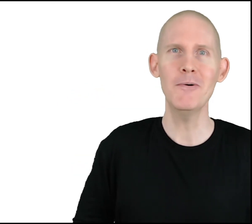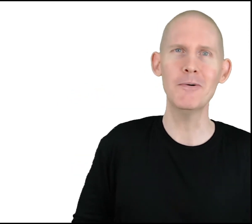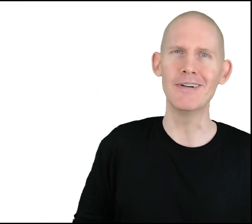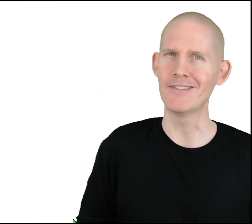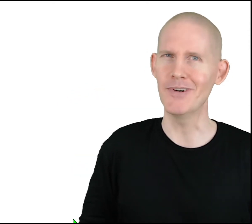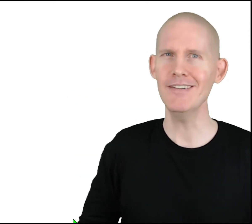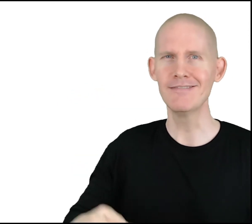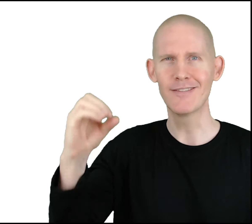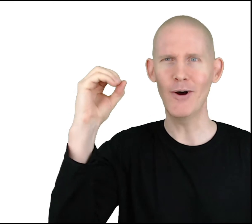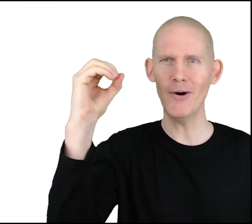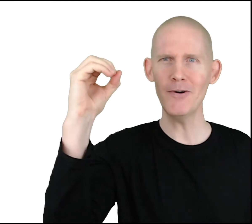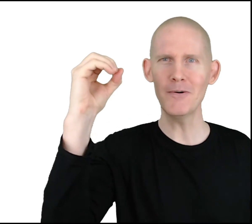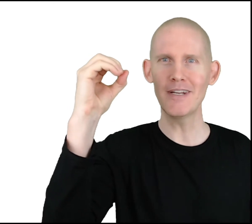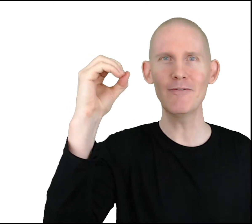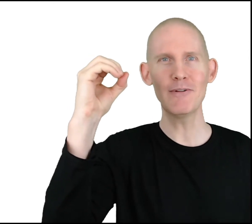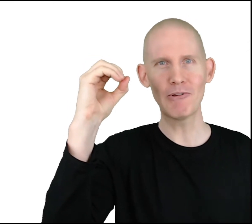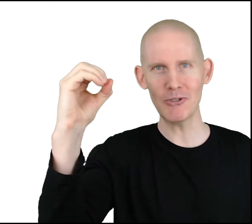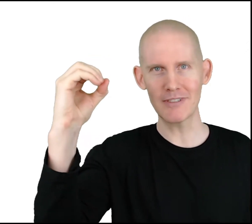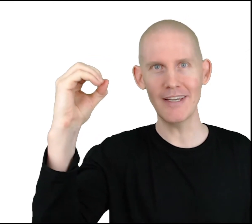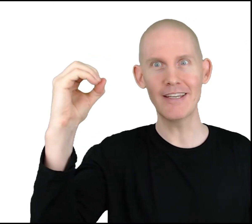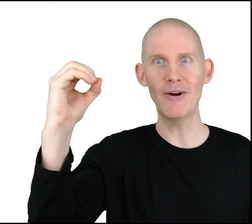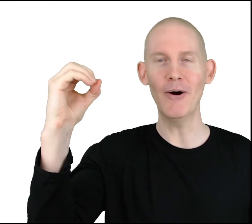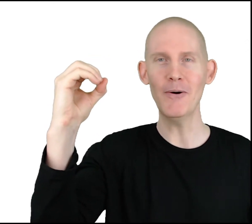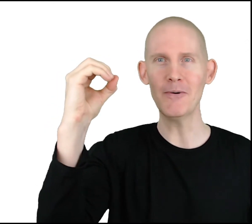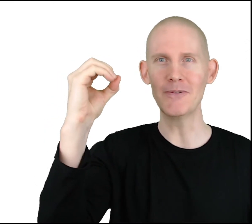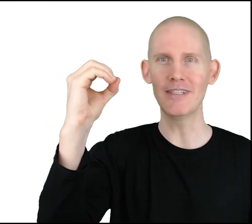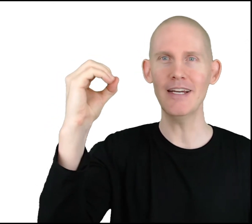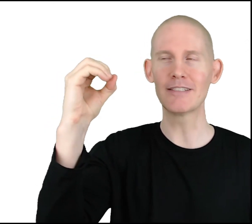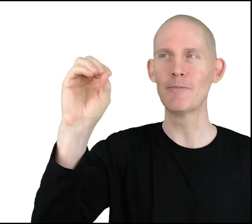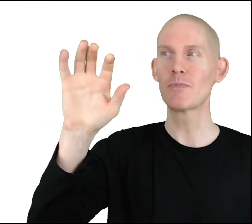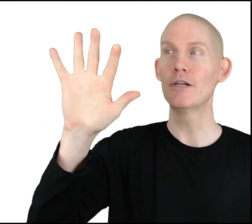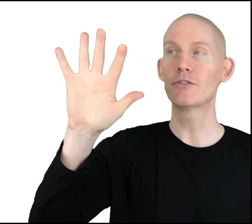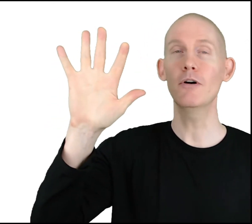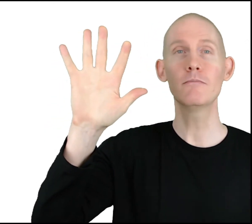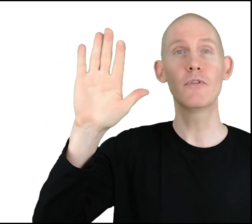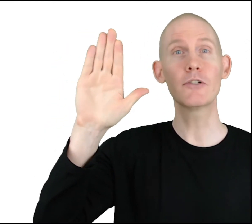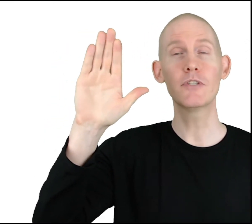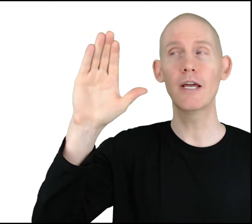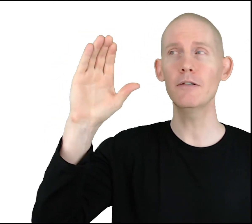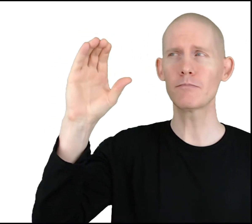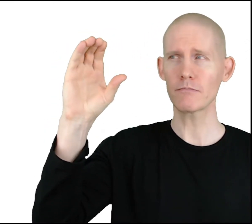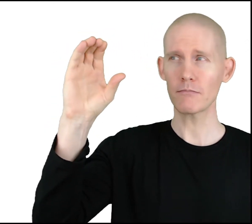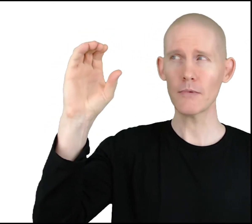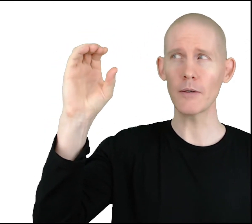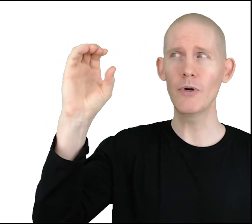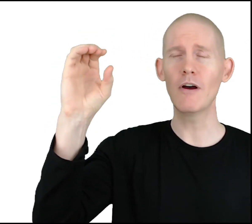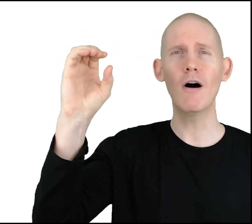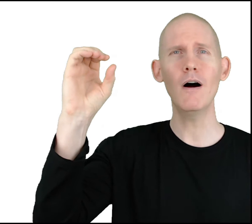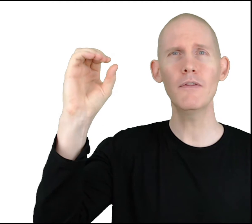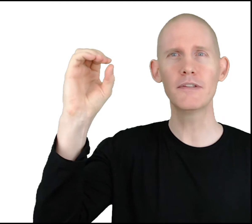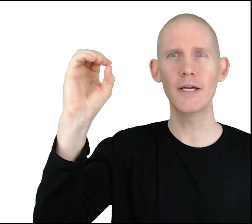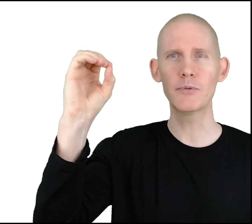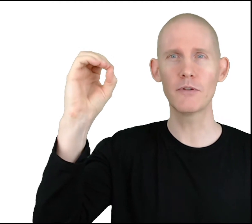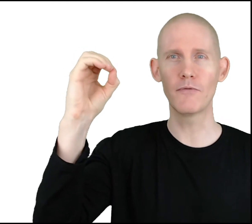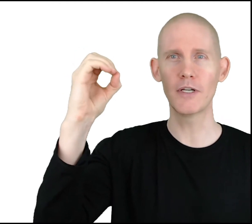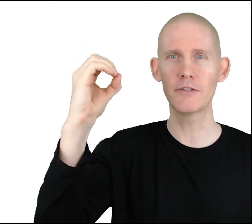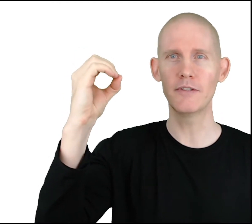Oh, well, oh, it even looks like an O, yes. So, fingers together, bring all the tips of the fingers